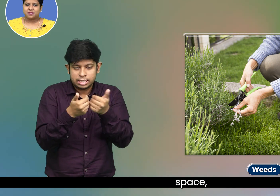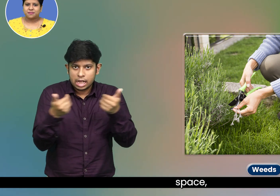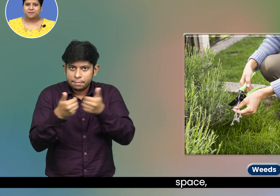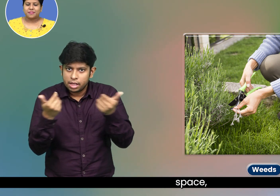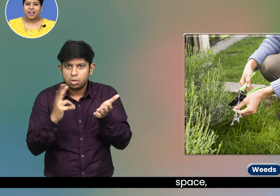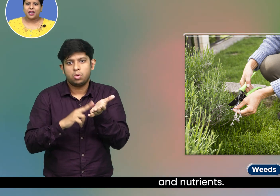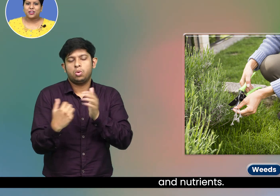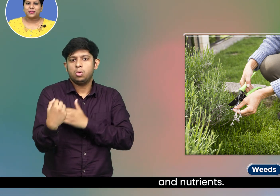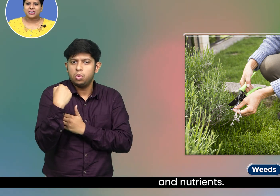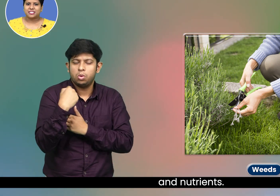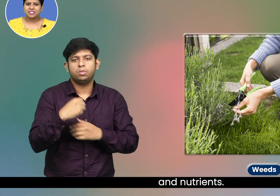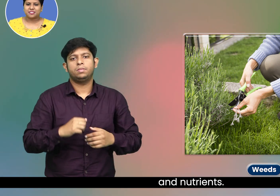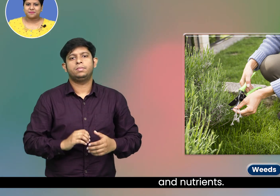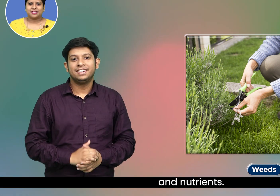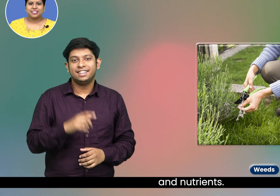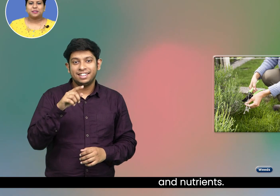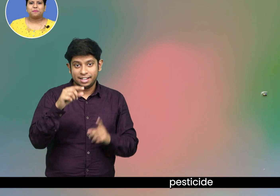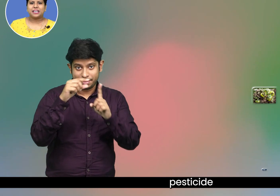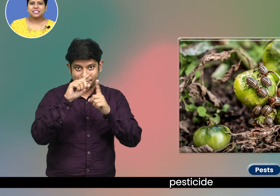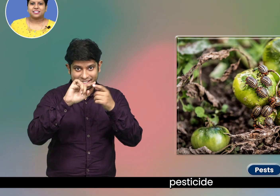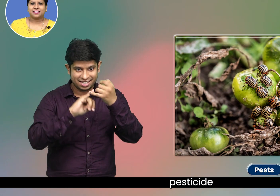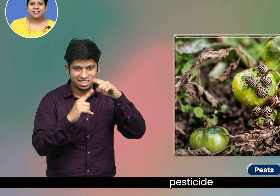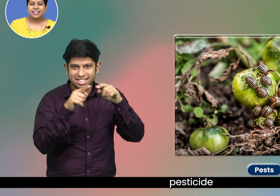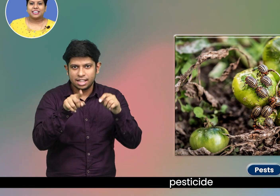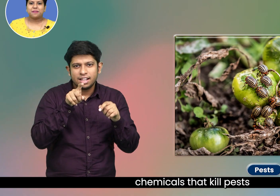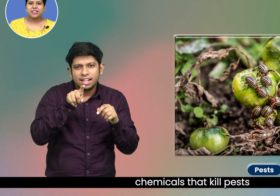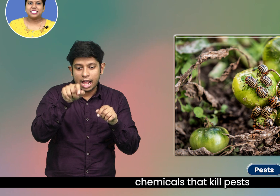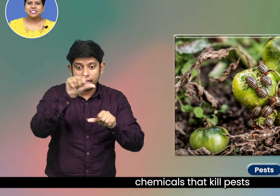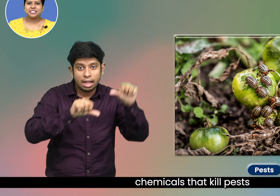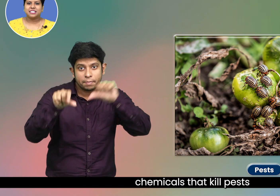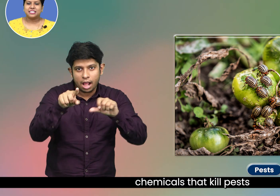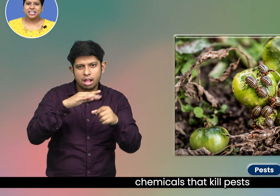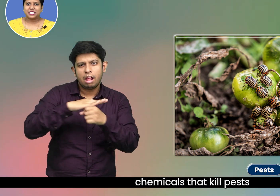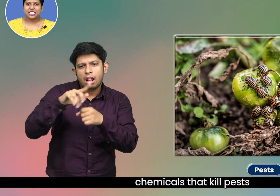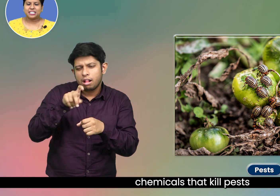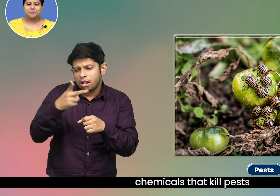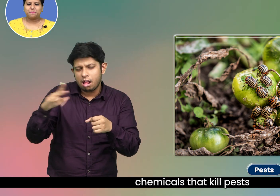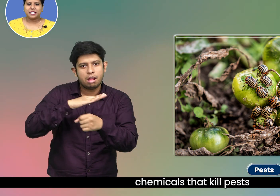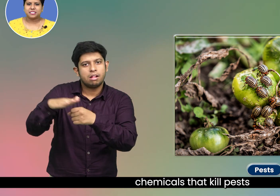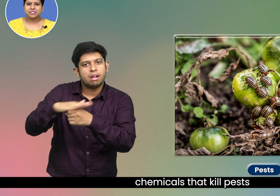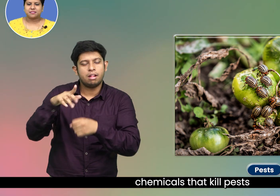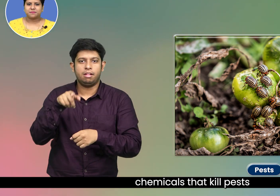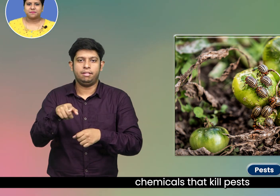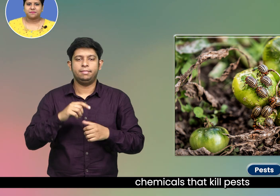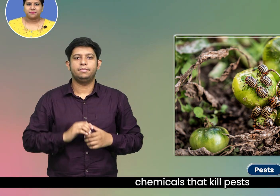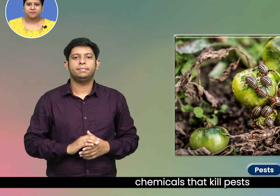space, and nutrients. Pests, chemicals that kill